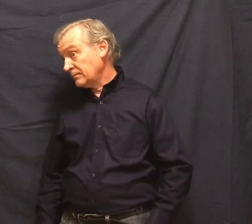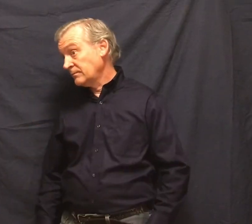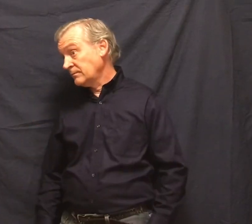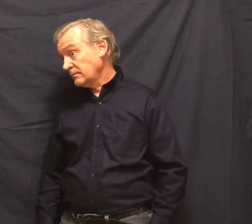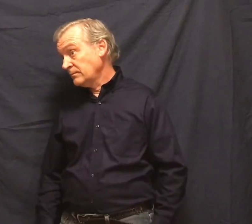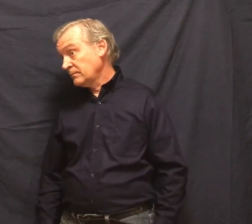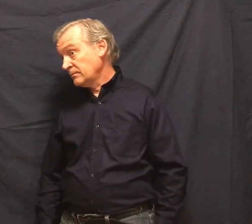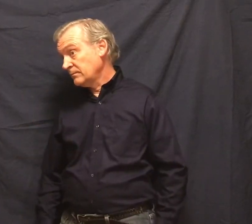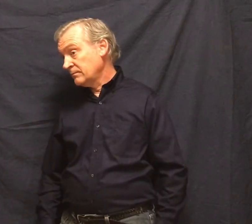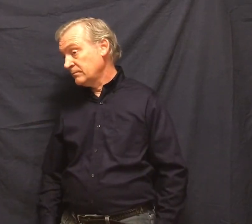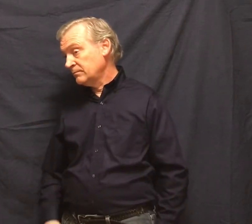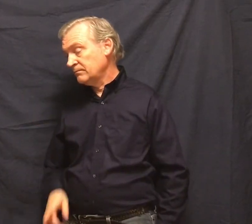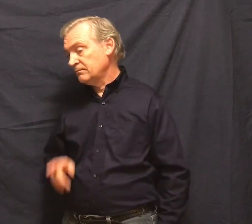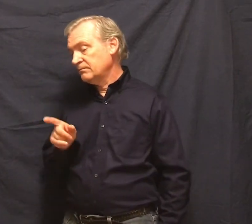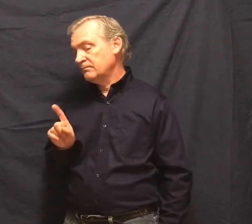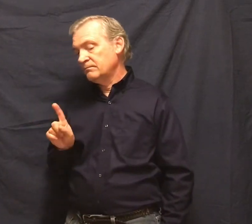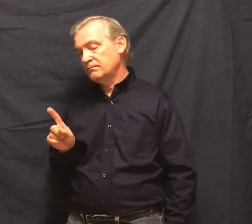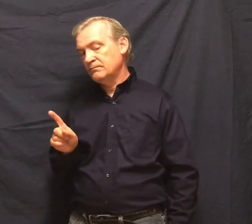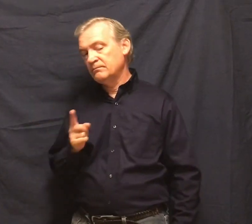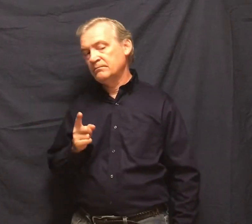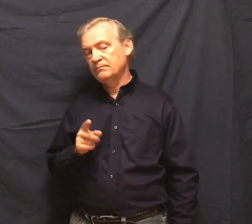She turned to Lenny.